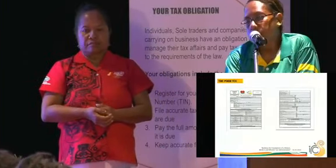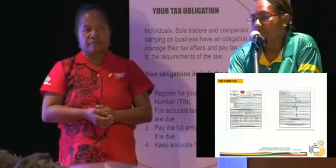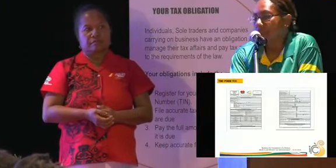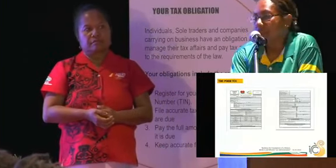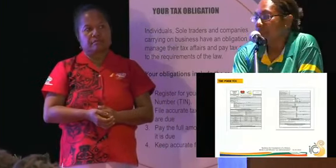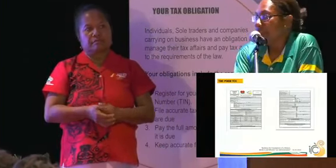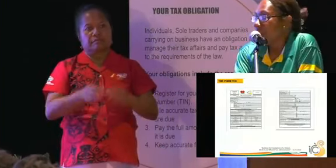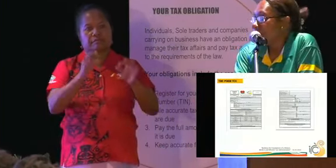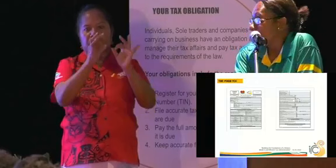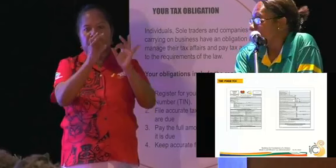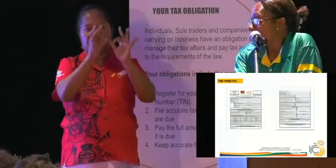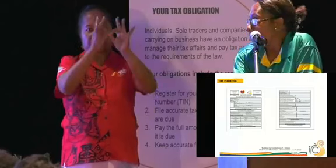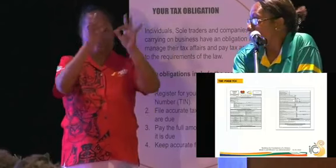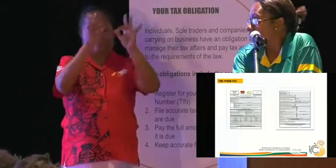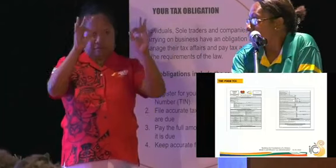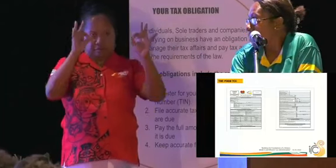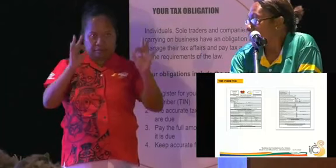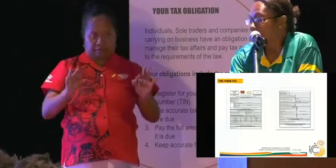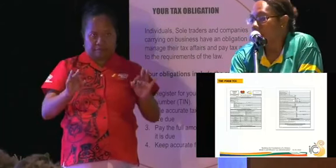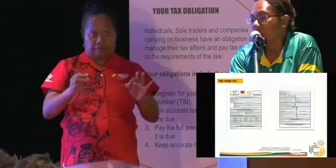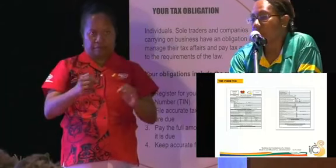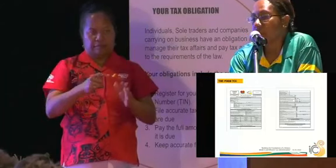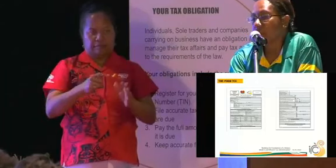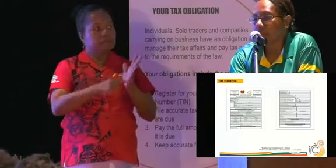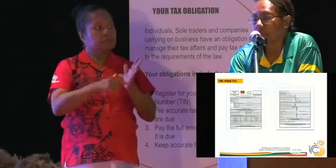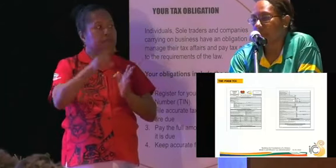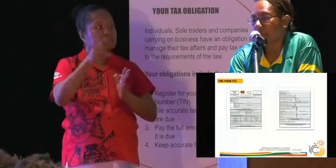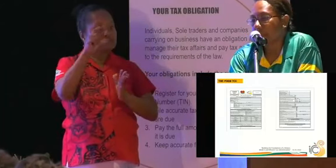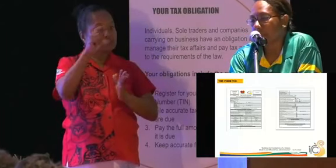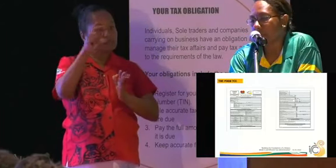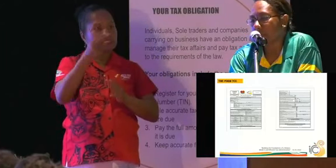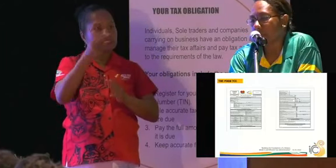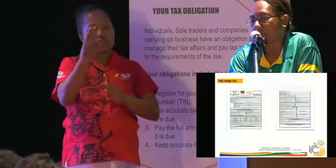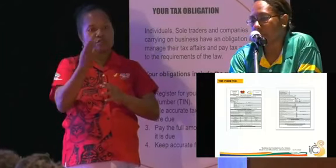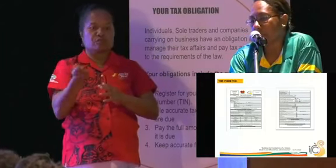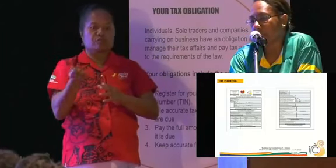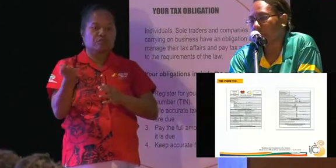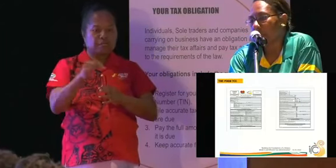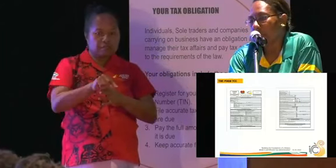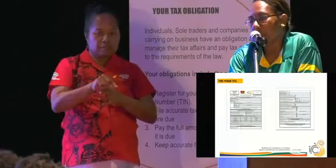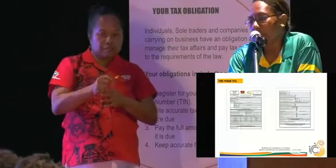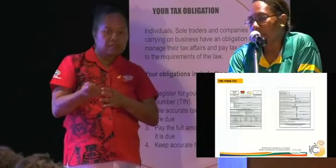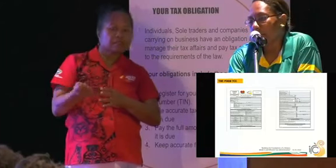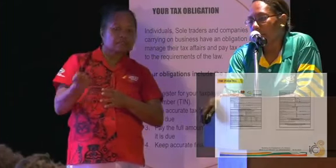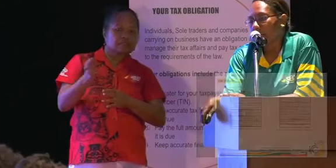So the form TCC has 2 pages, page 1 and page 2.